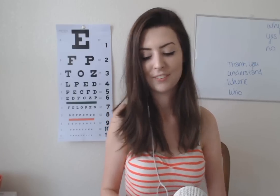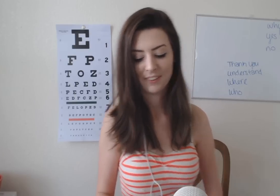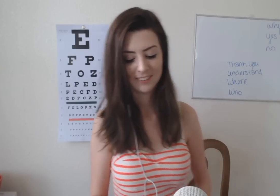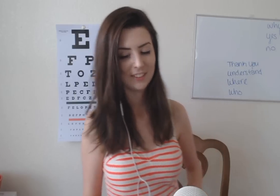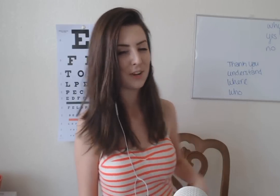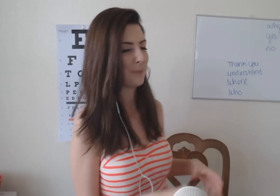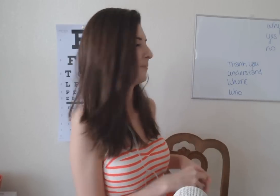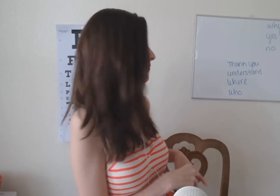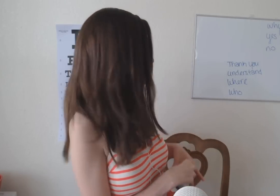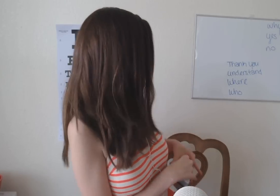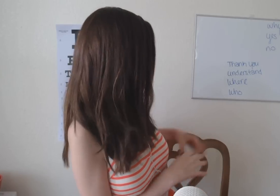Perfect. Good job.